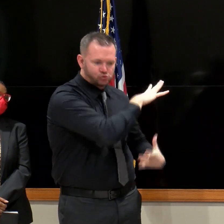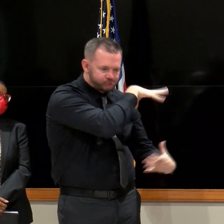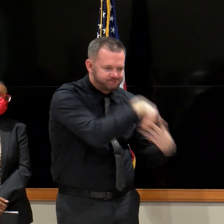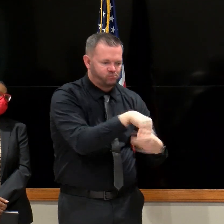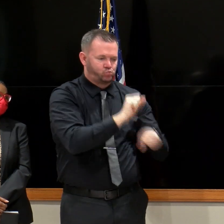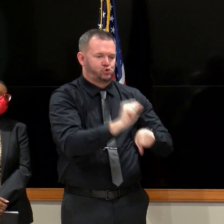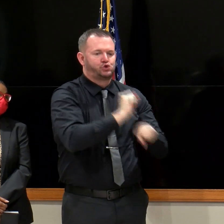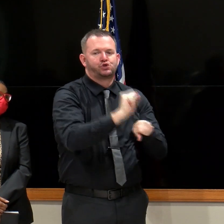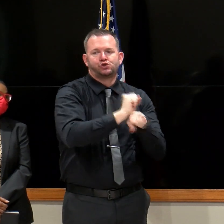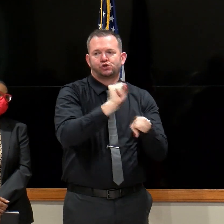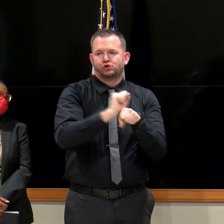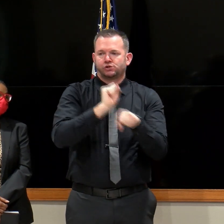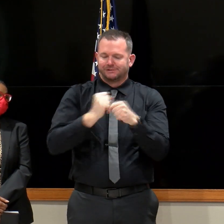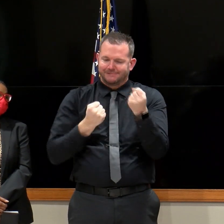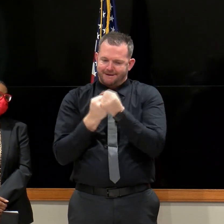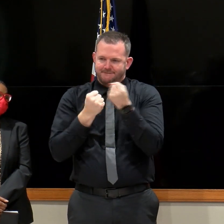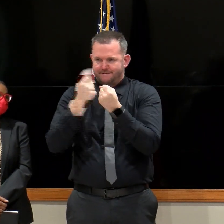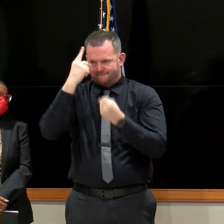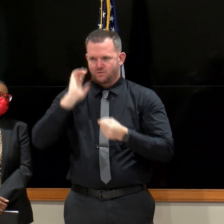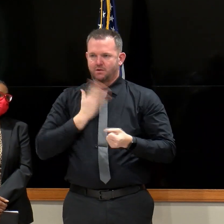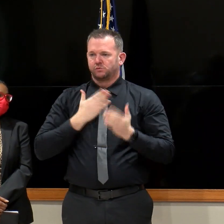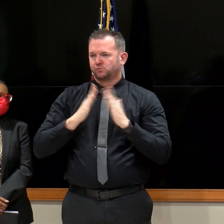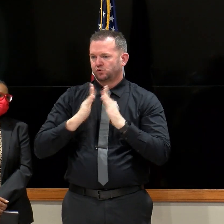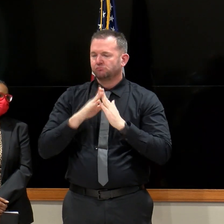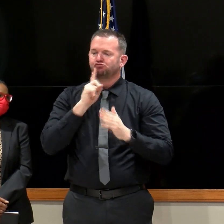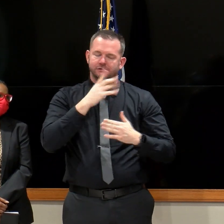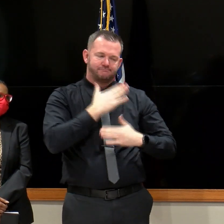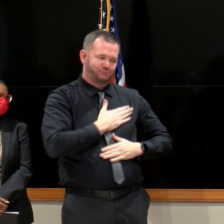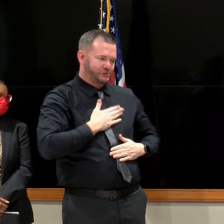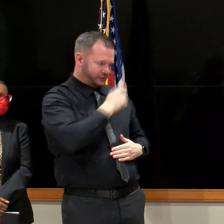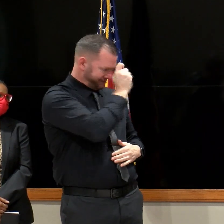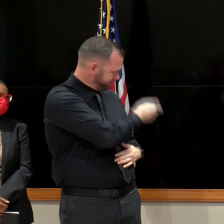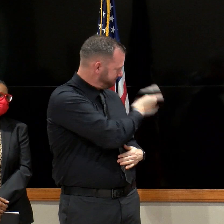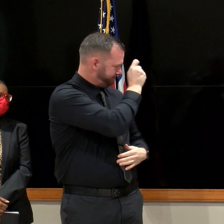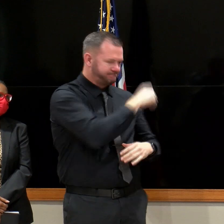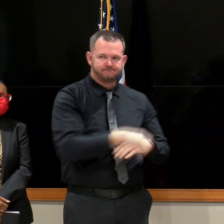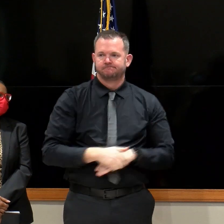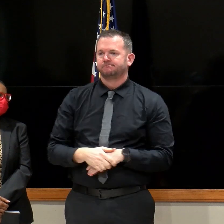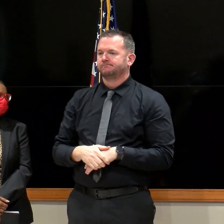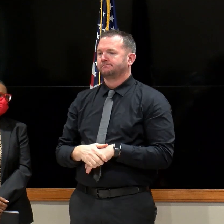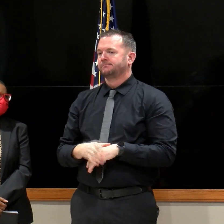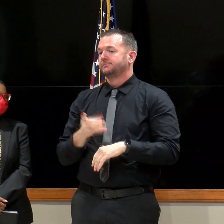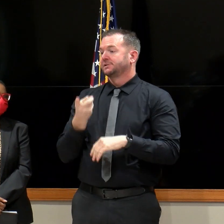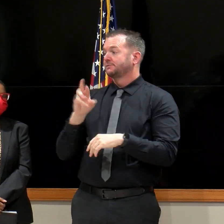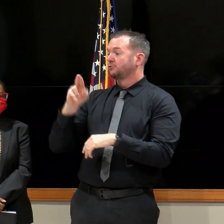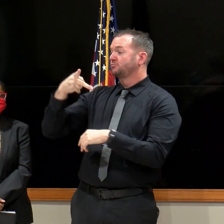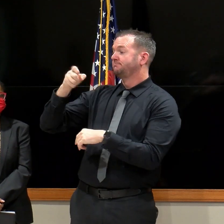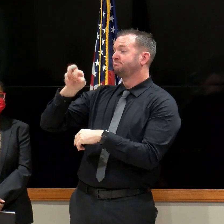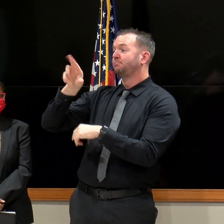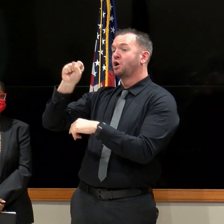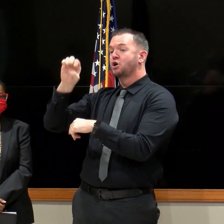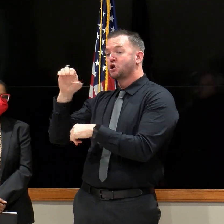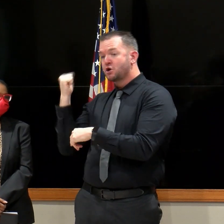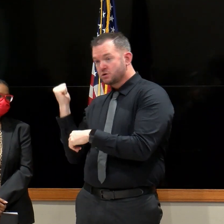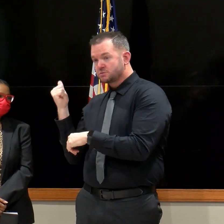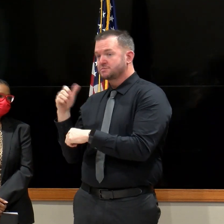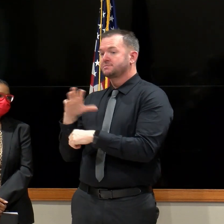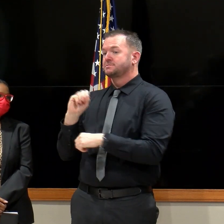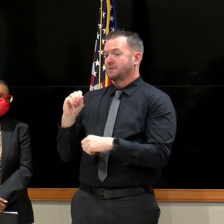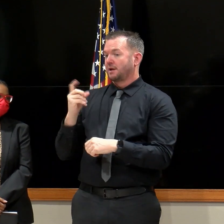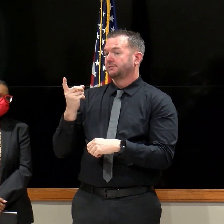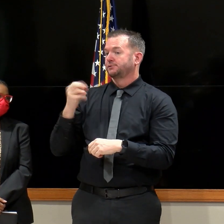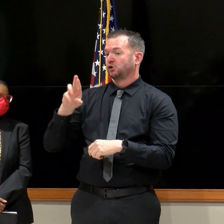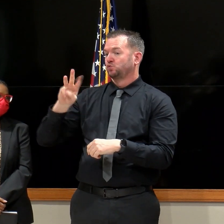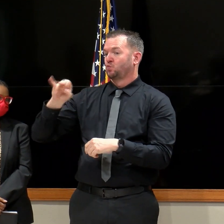on our behalf, and it's very much appreciated. To Dr. Persse, to Director Williams, to Dr. Sherri